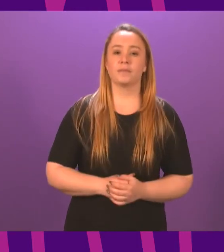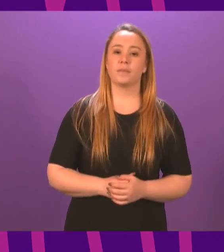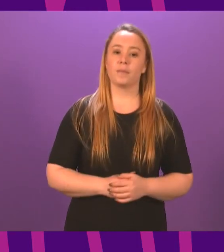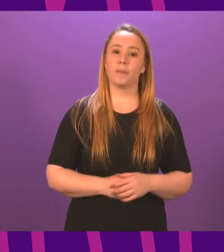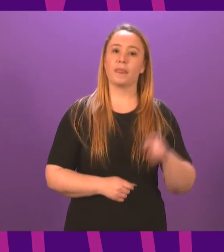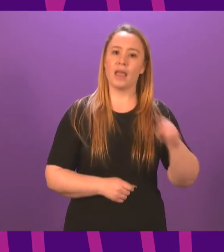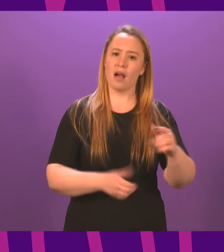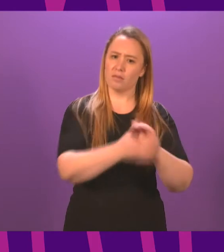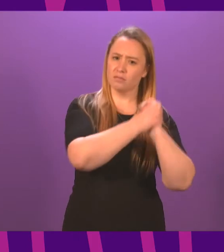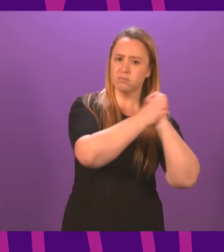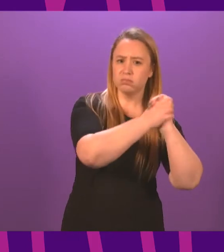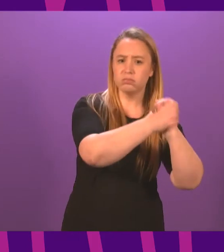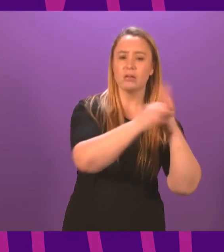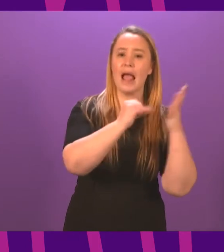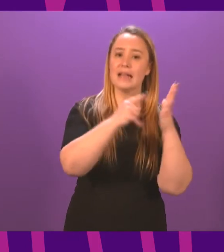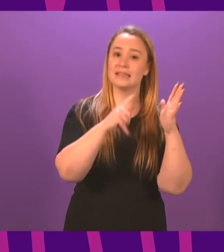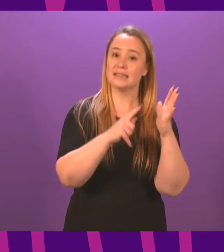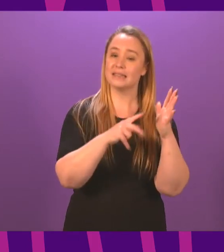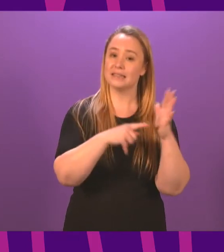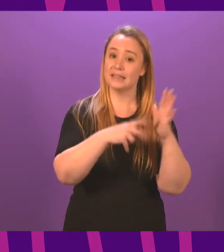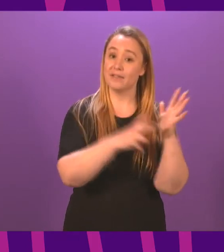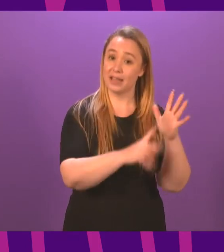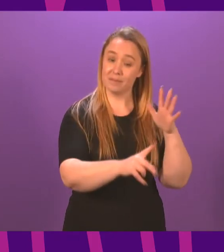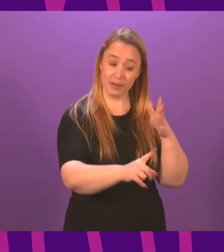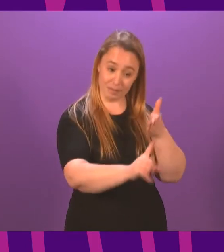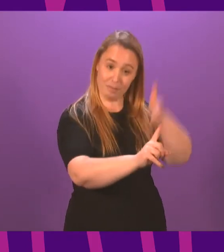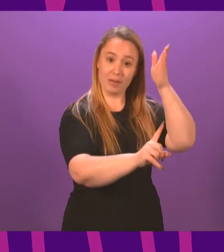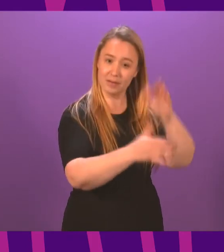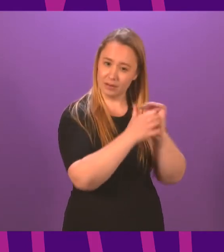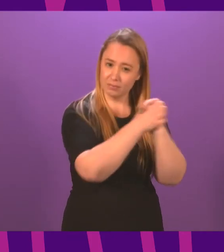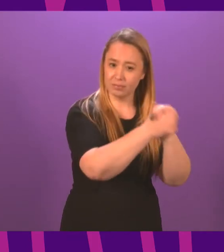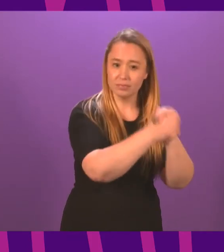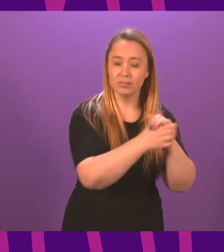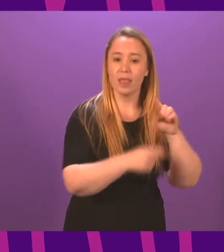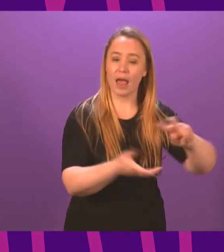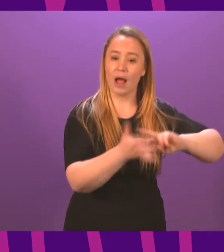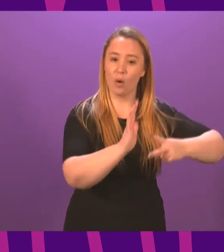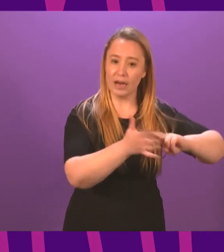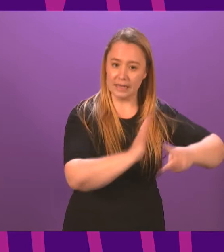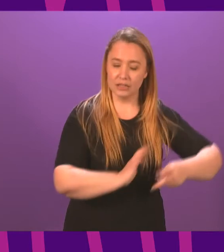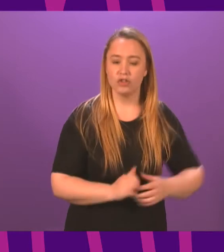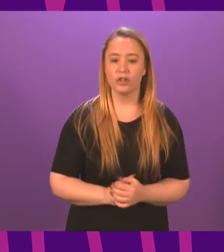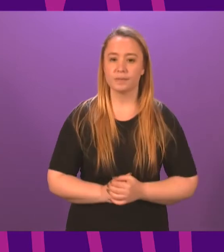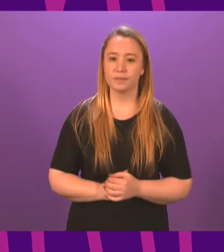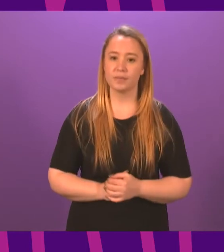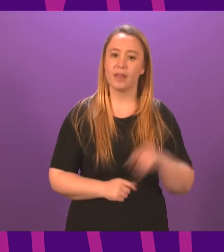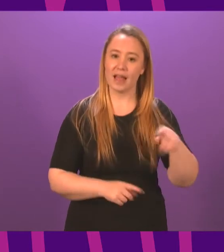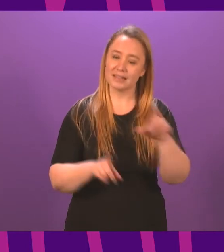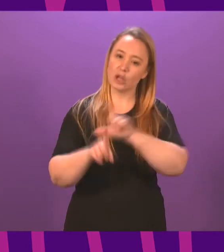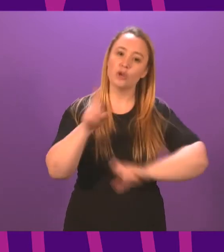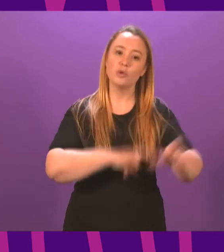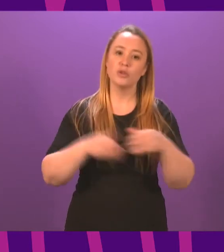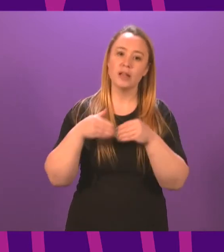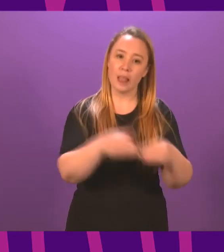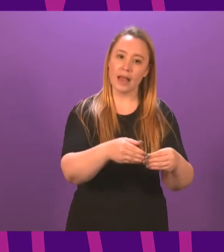by STV. The LCDT approach was to provide a community-led response to COVID. They have also provided support to